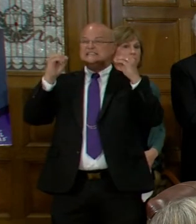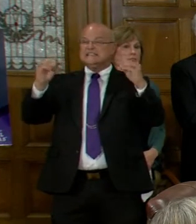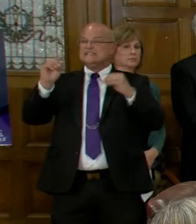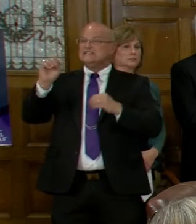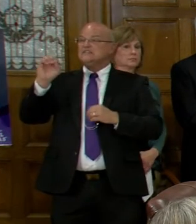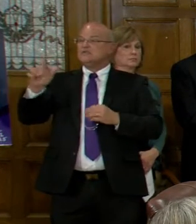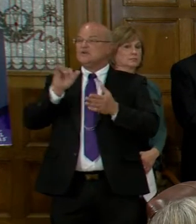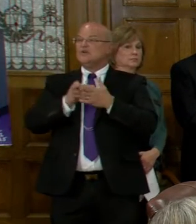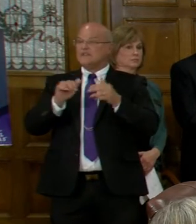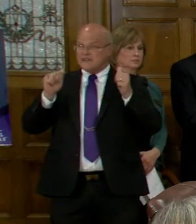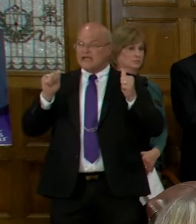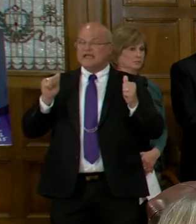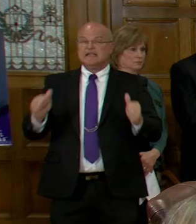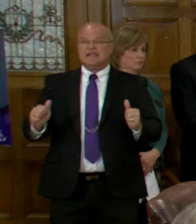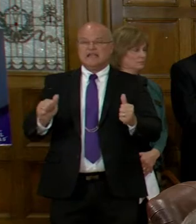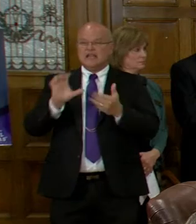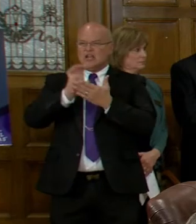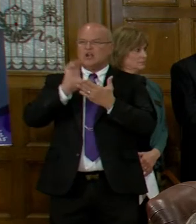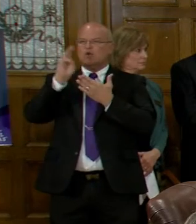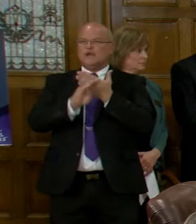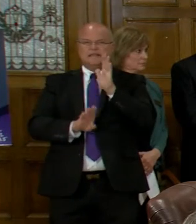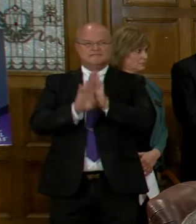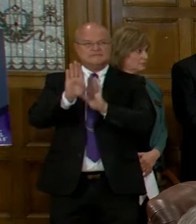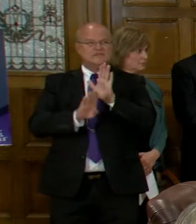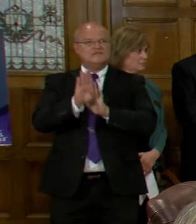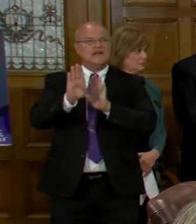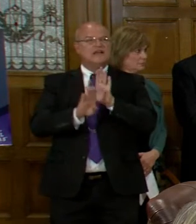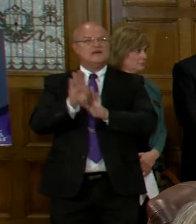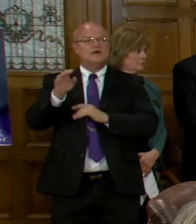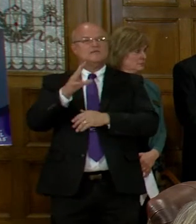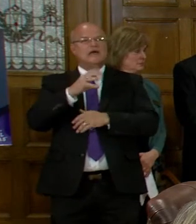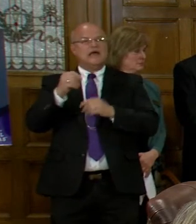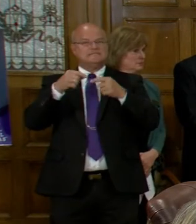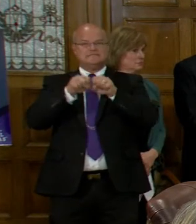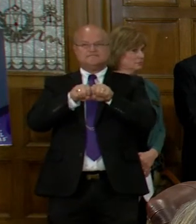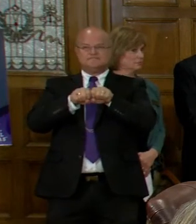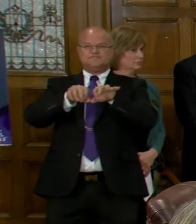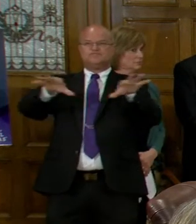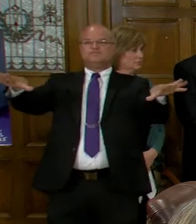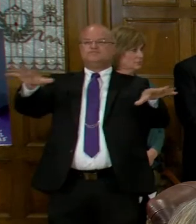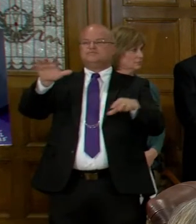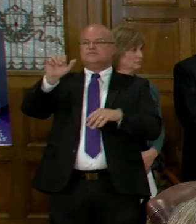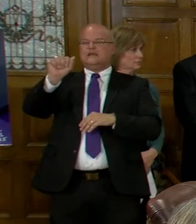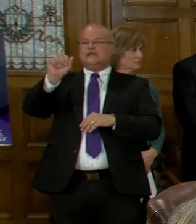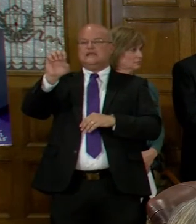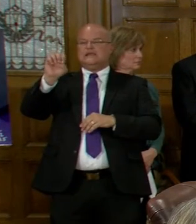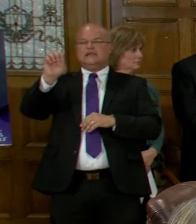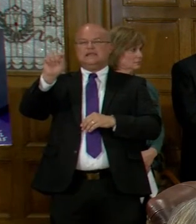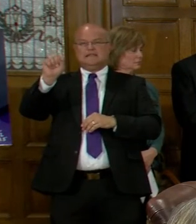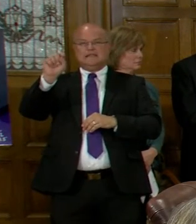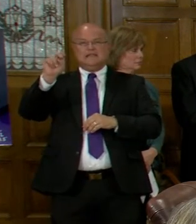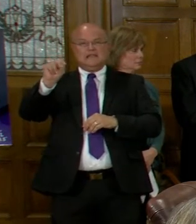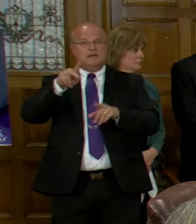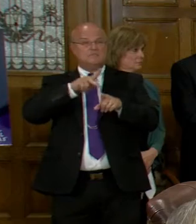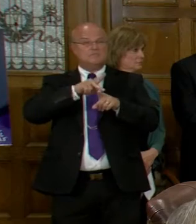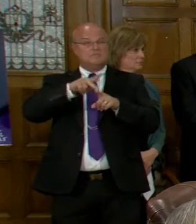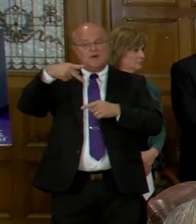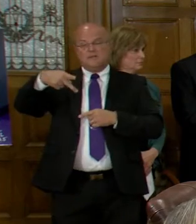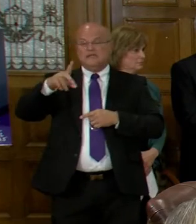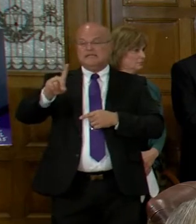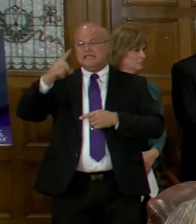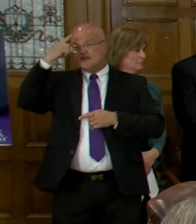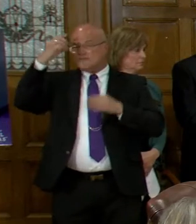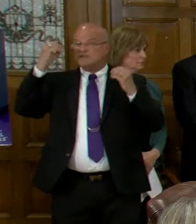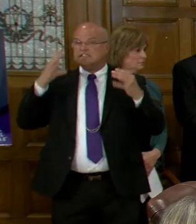tool curriculum can be developed and broadcast through AETN as professional development for teachers